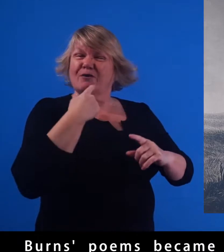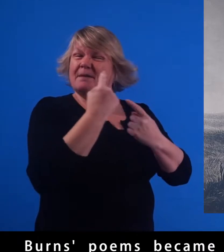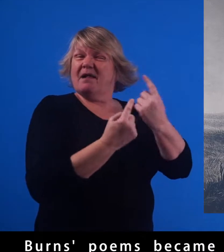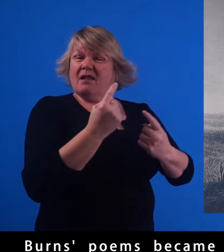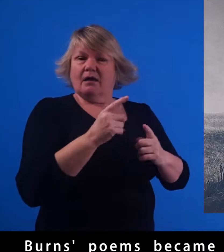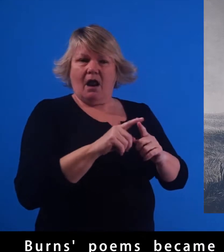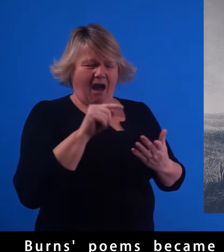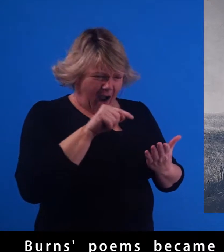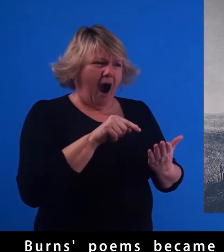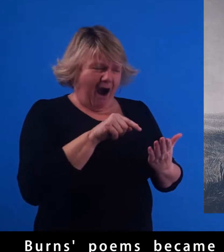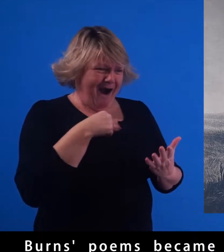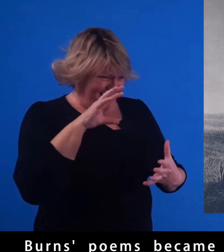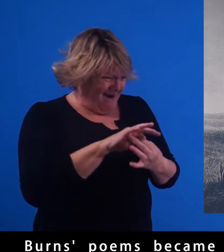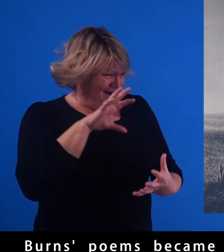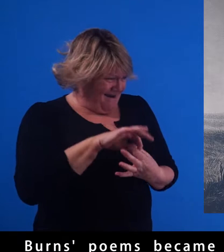issues